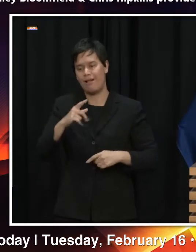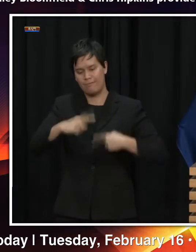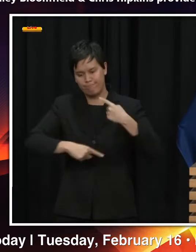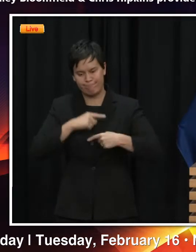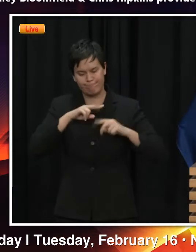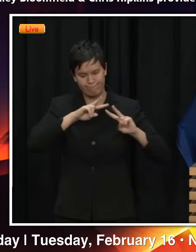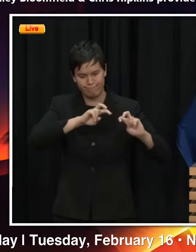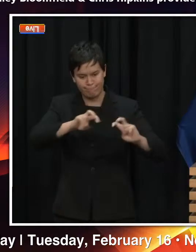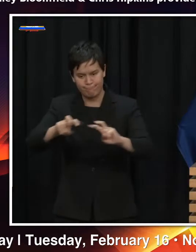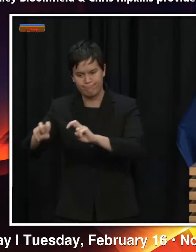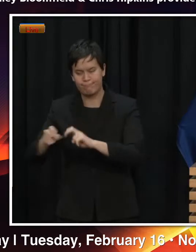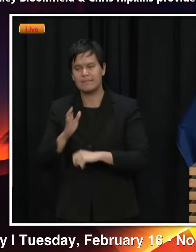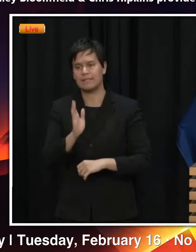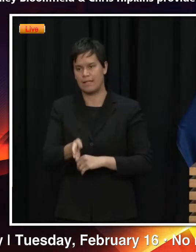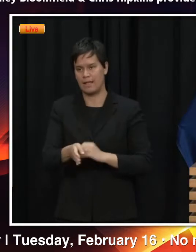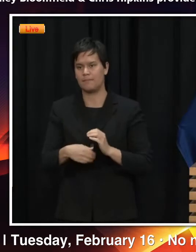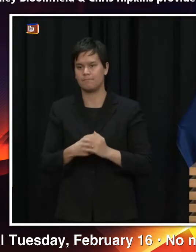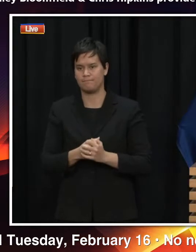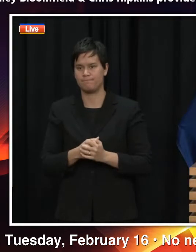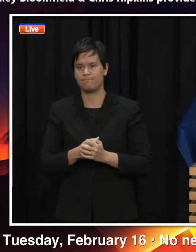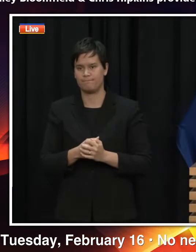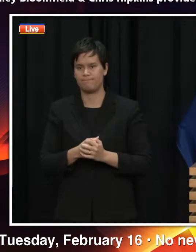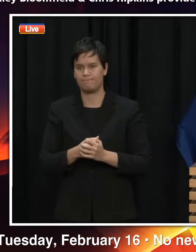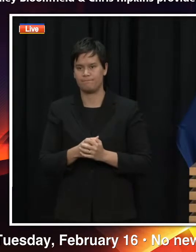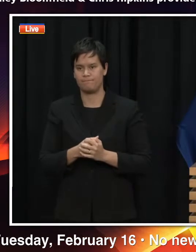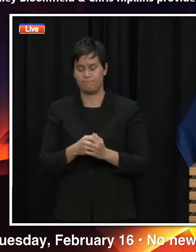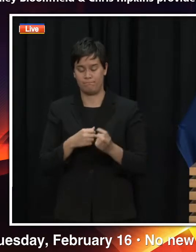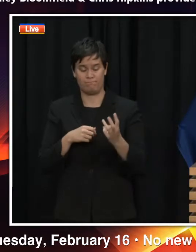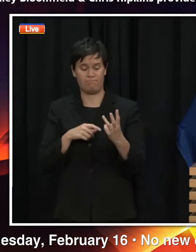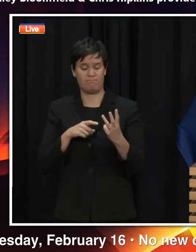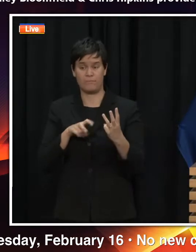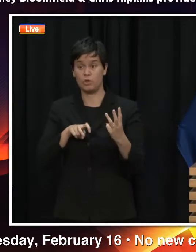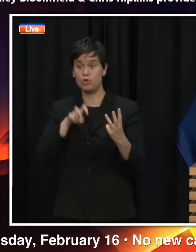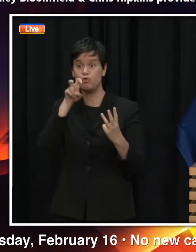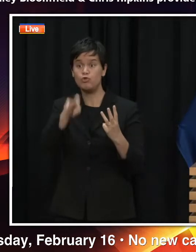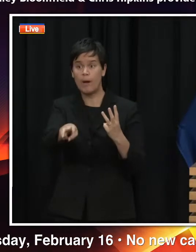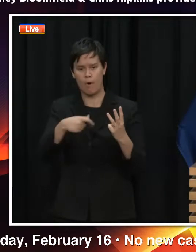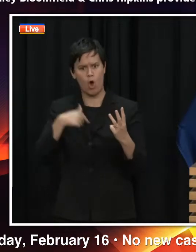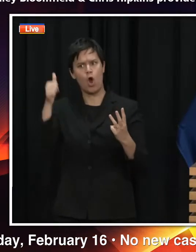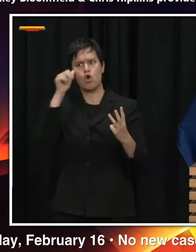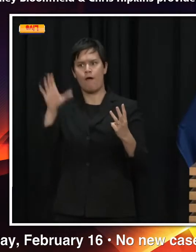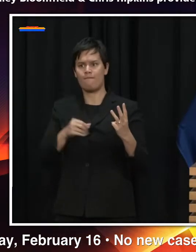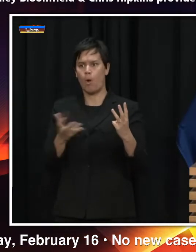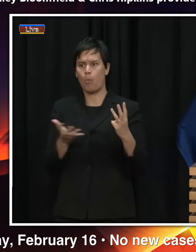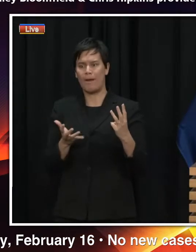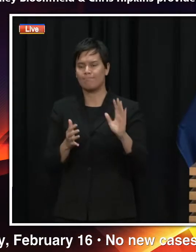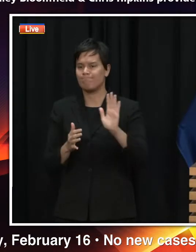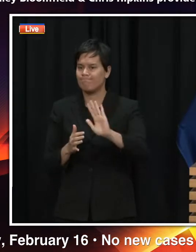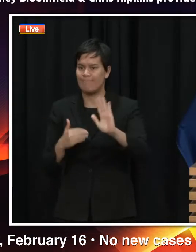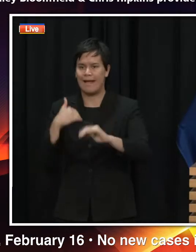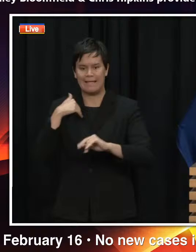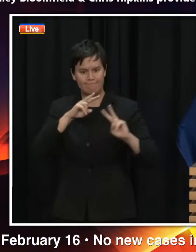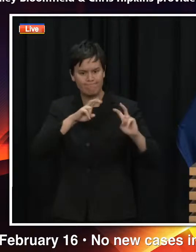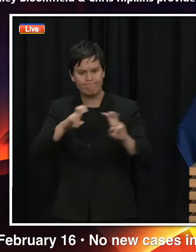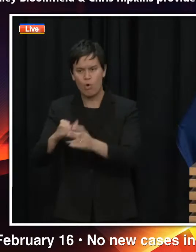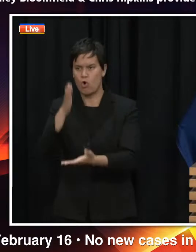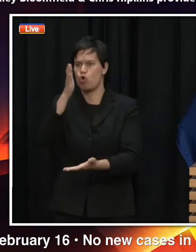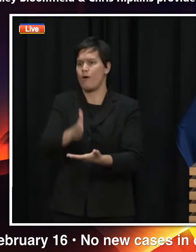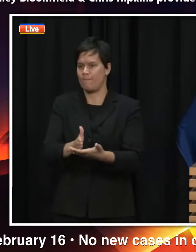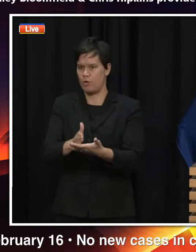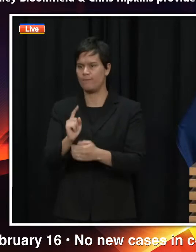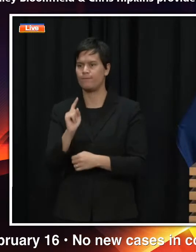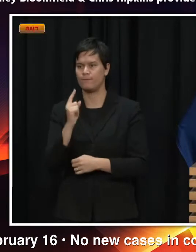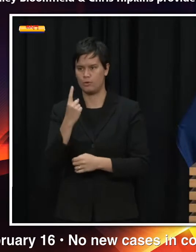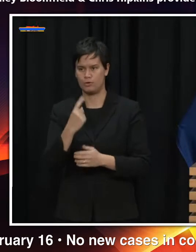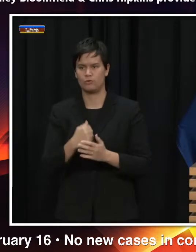Now, as I've said before, it's important we don't jump to any premature conclusions about the source of these cases. And I want to thank the